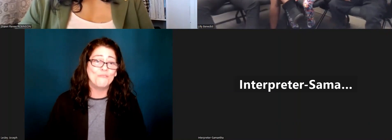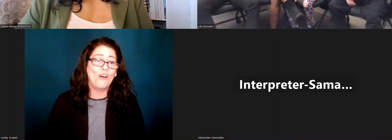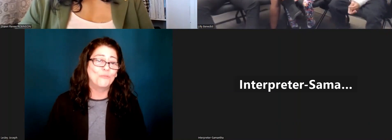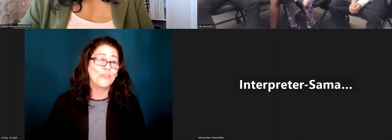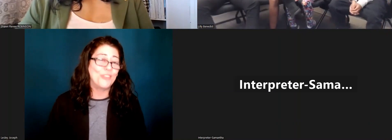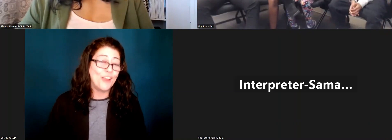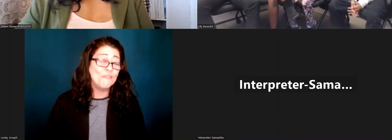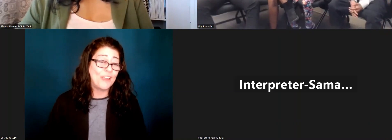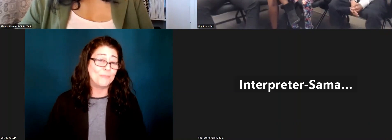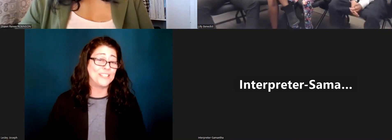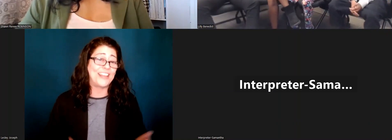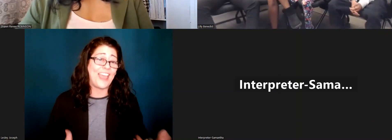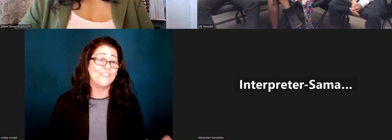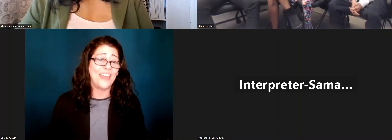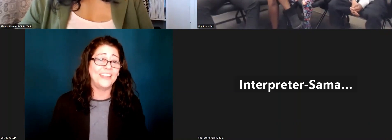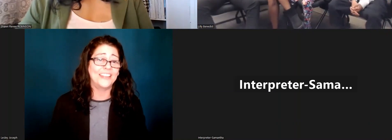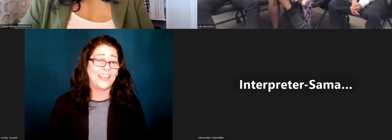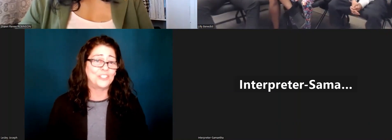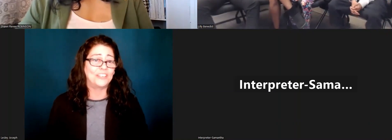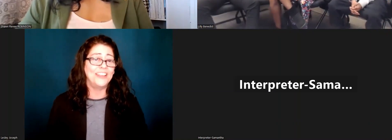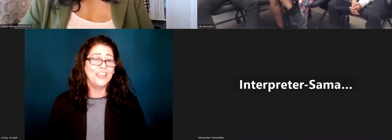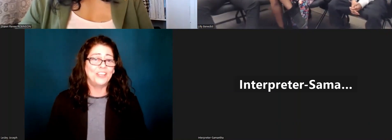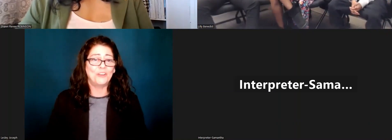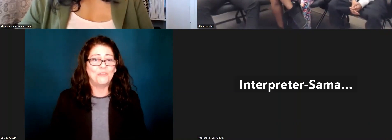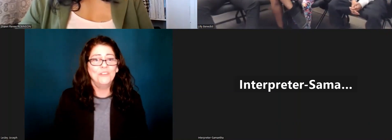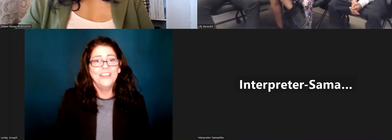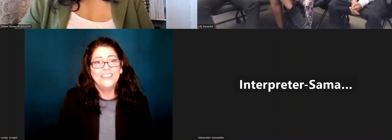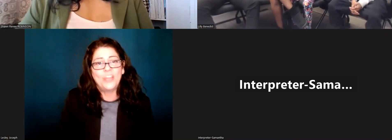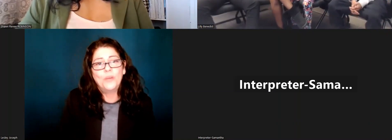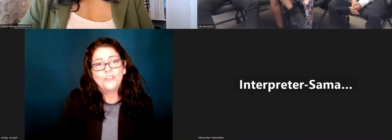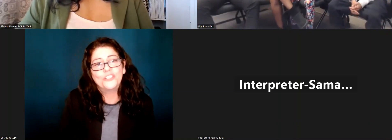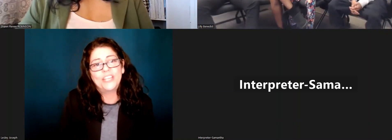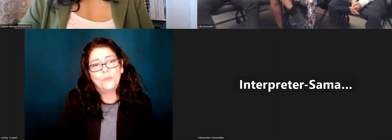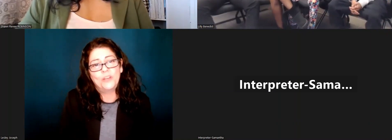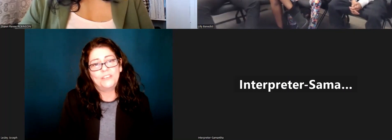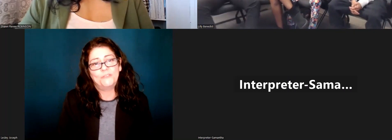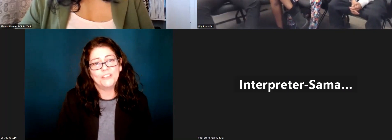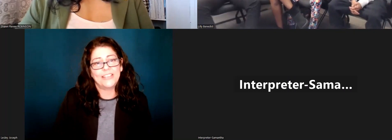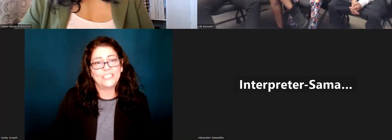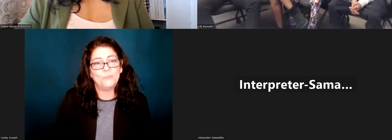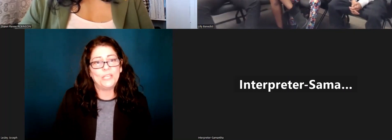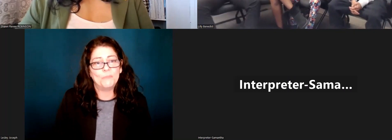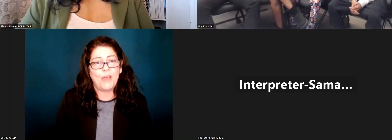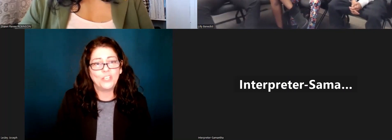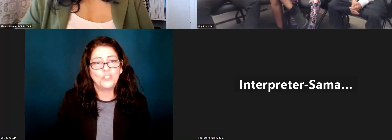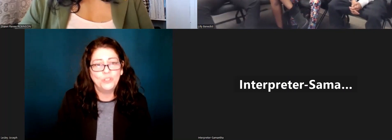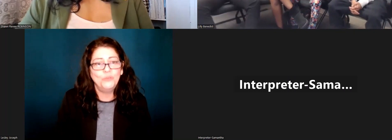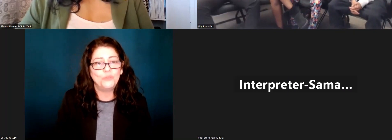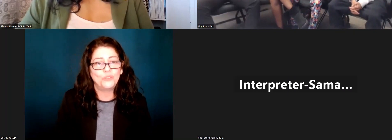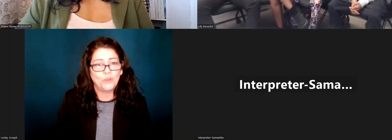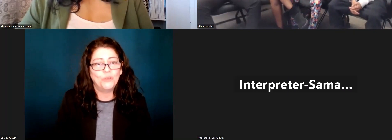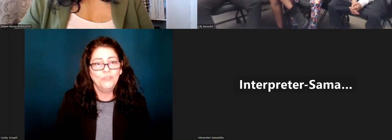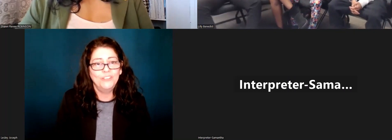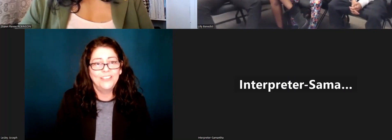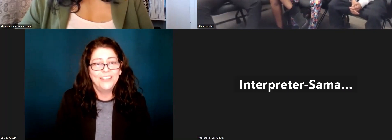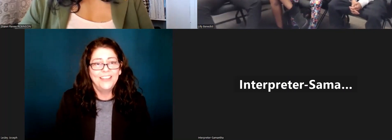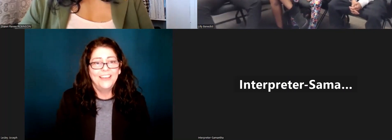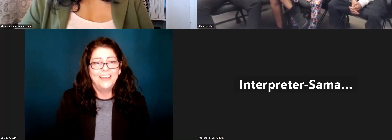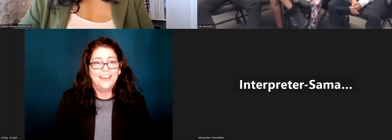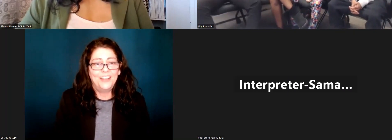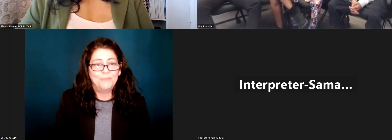who are involved with their families and have that connection. You know, they would understand what it feels like to be in my shoes, you